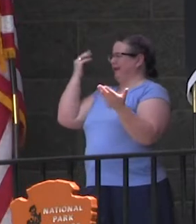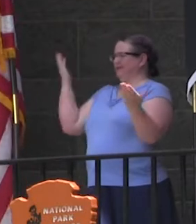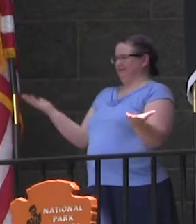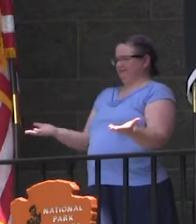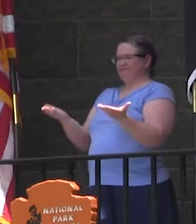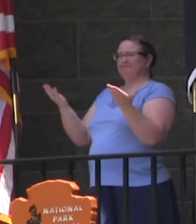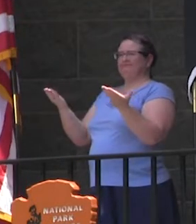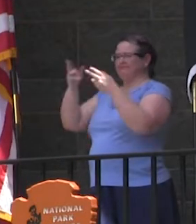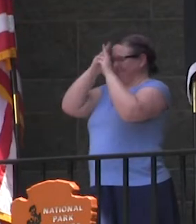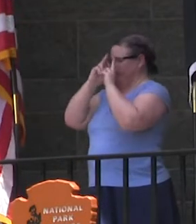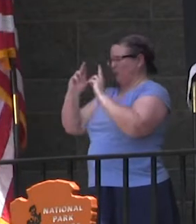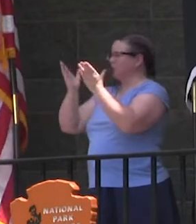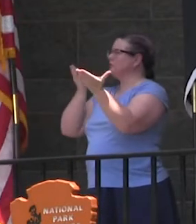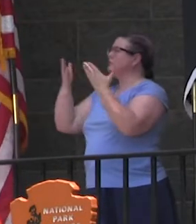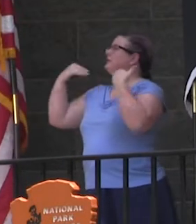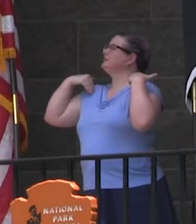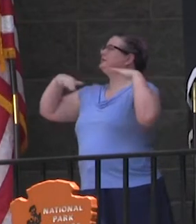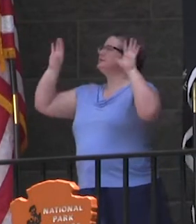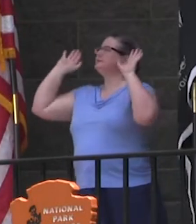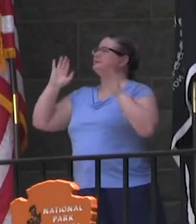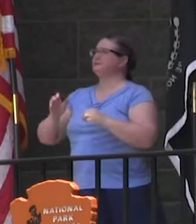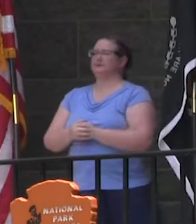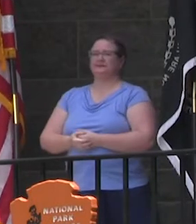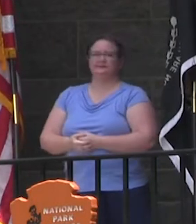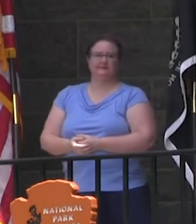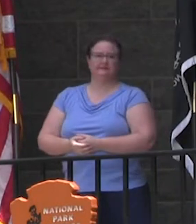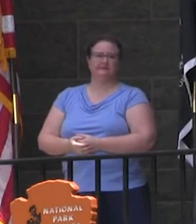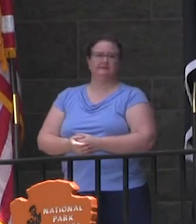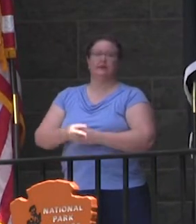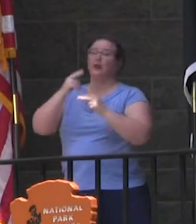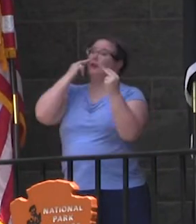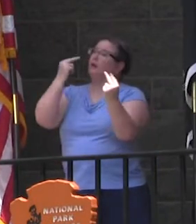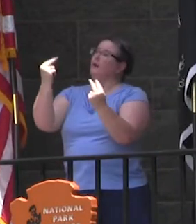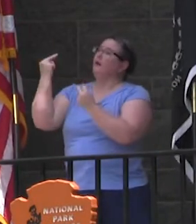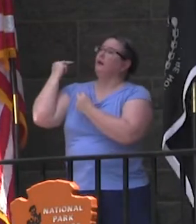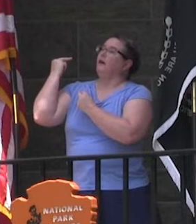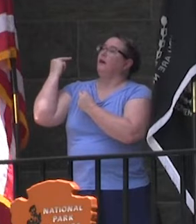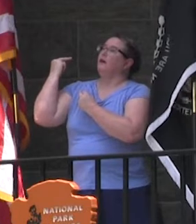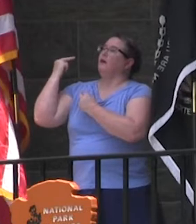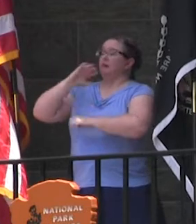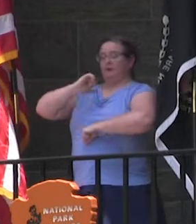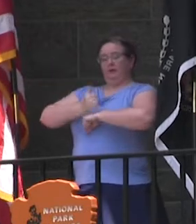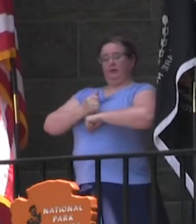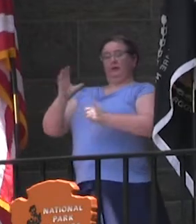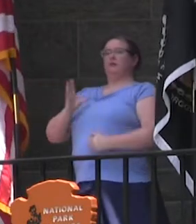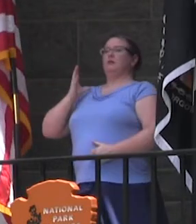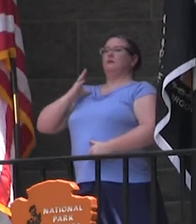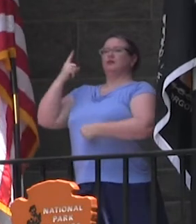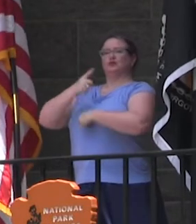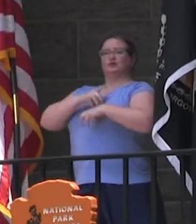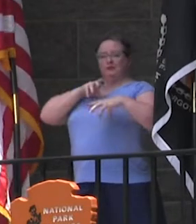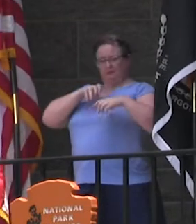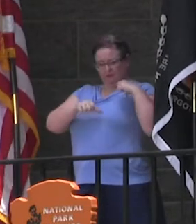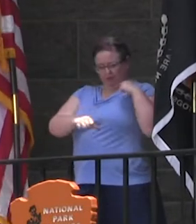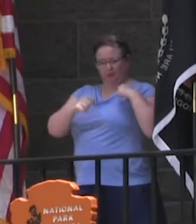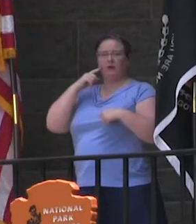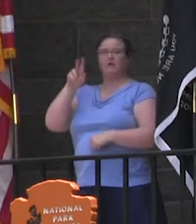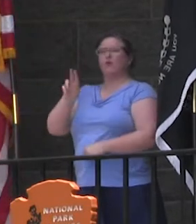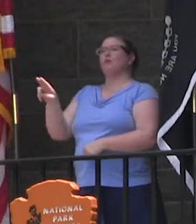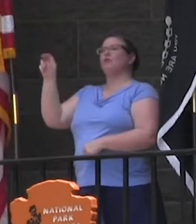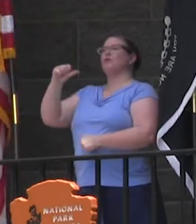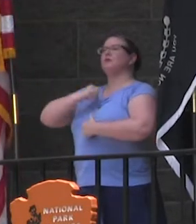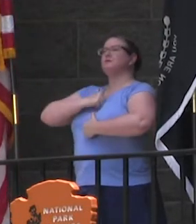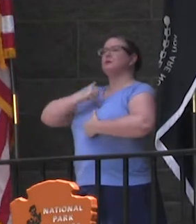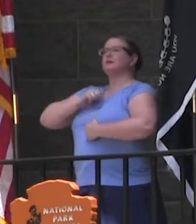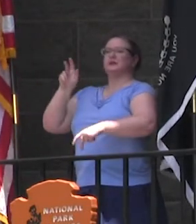honor their service and sacrifice. Memorial Day was established as the official day of mourning for those U.S.